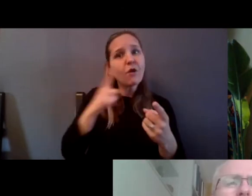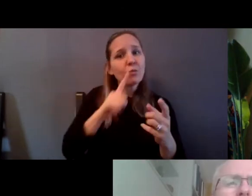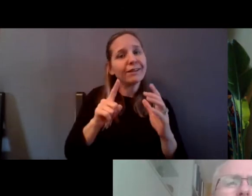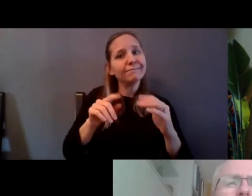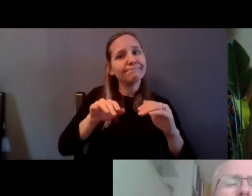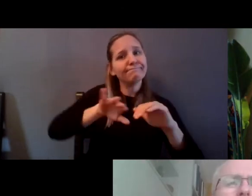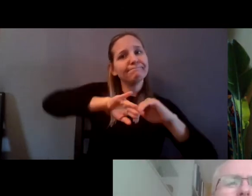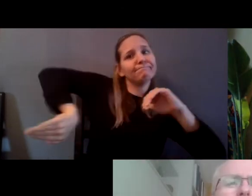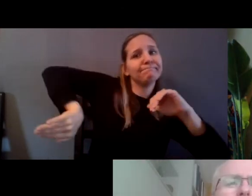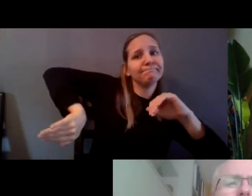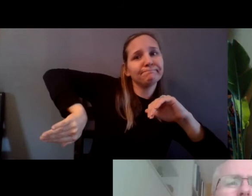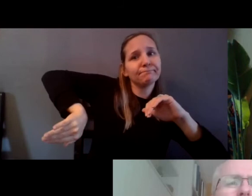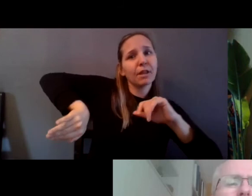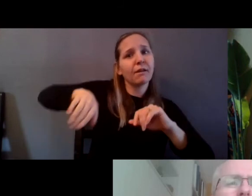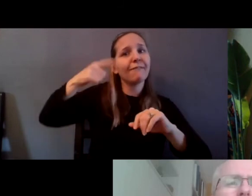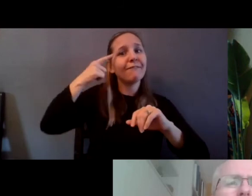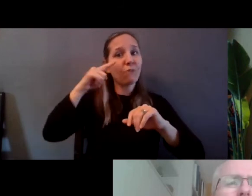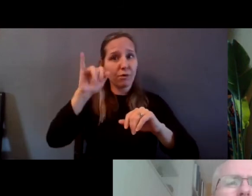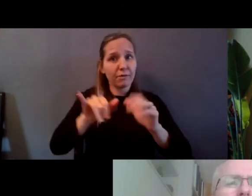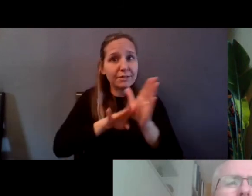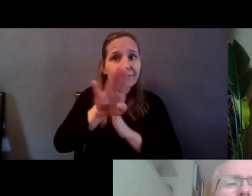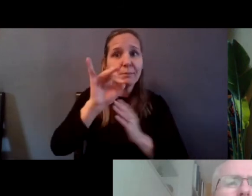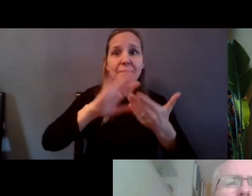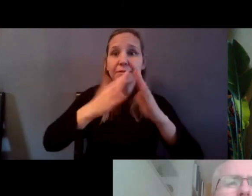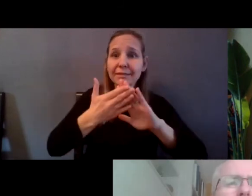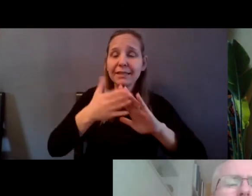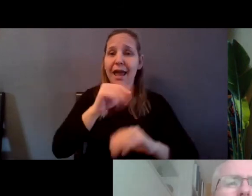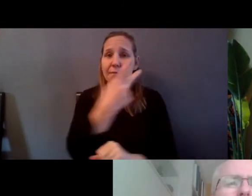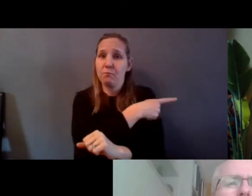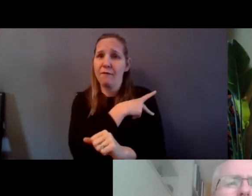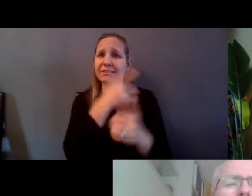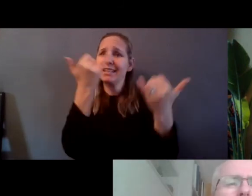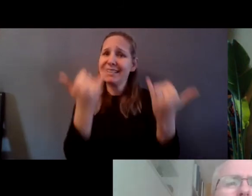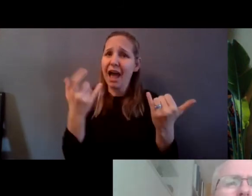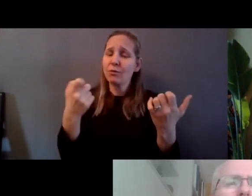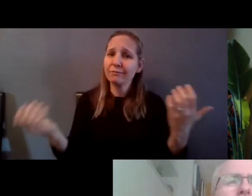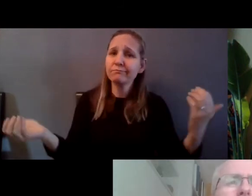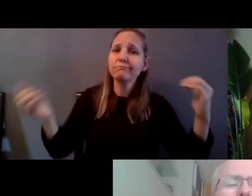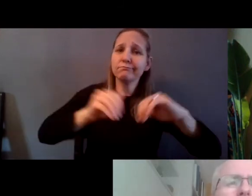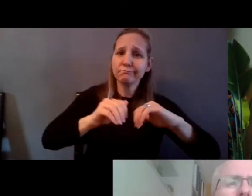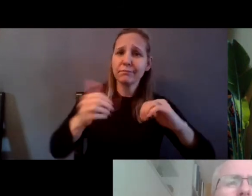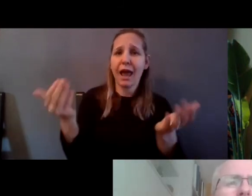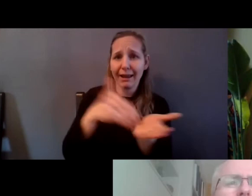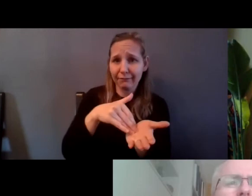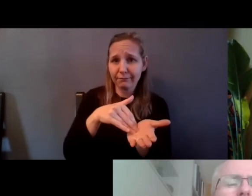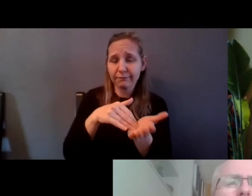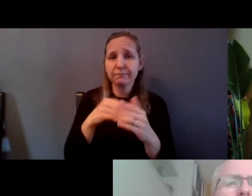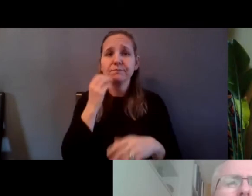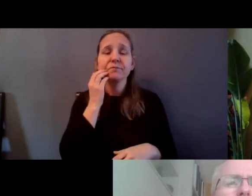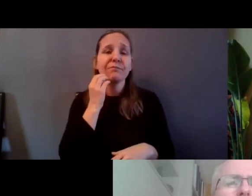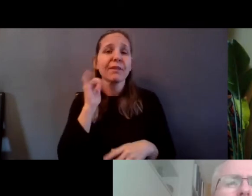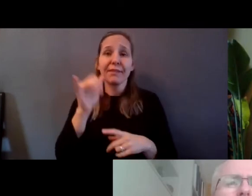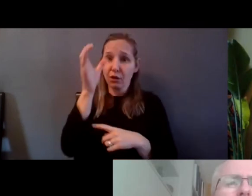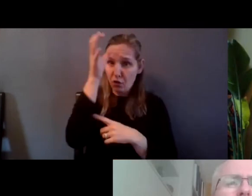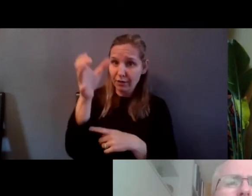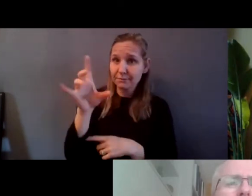the development of this city, in the development of this province, and nationally. The concept of